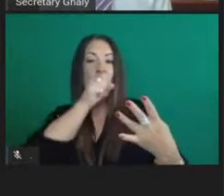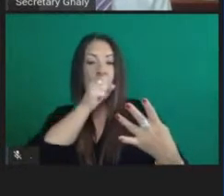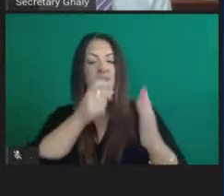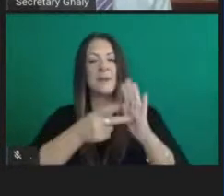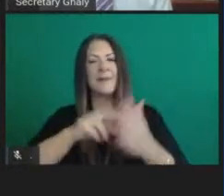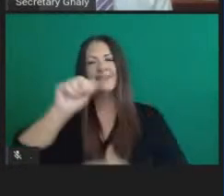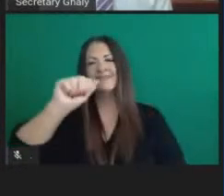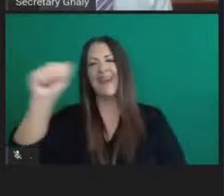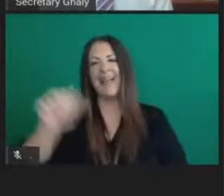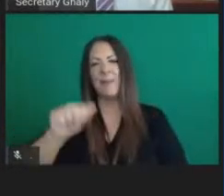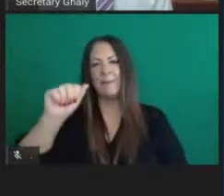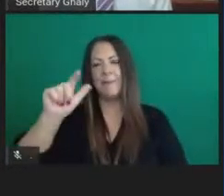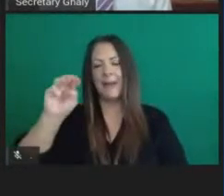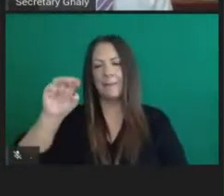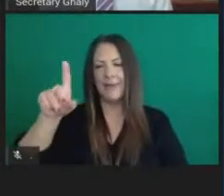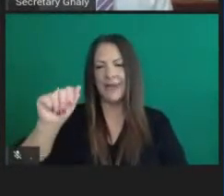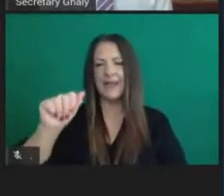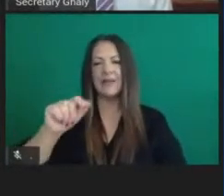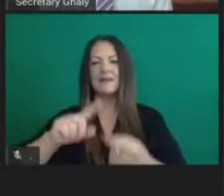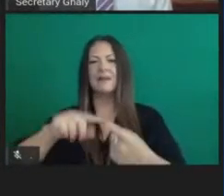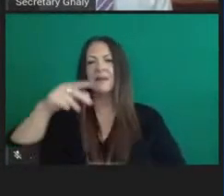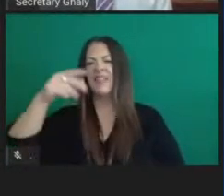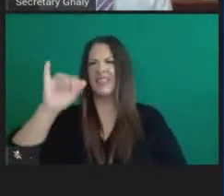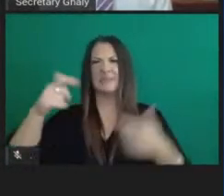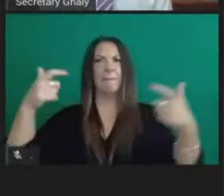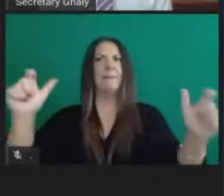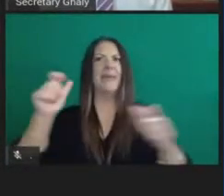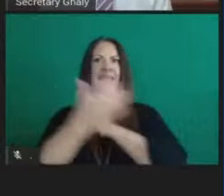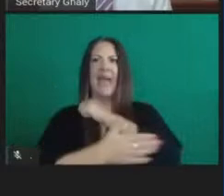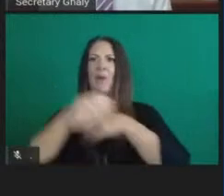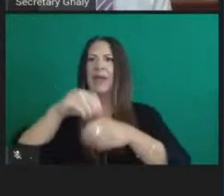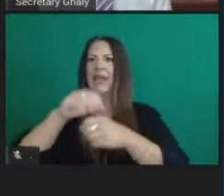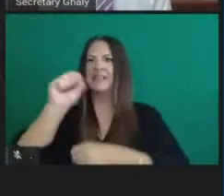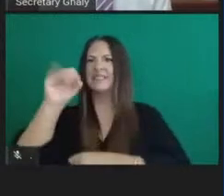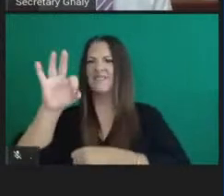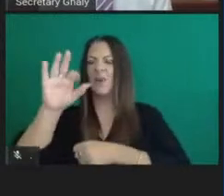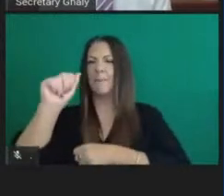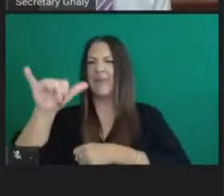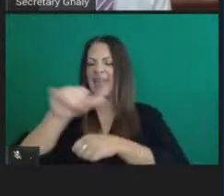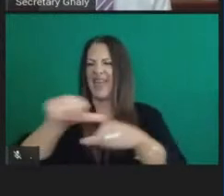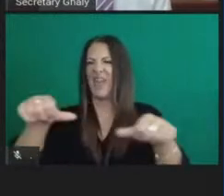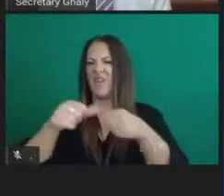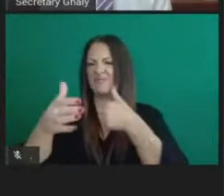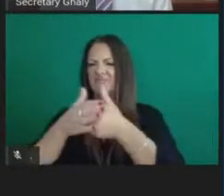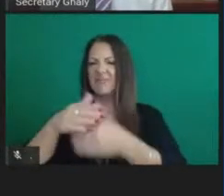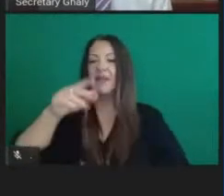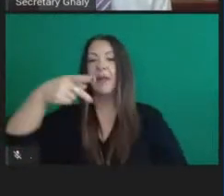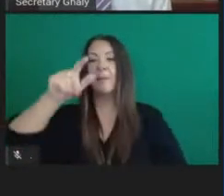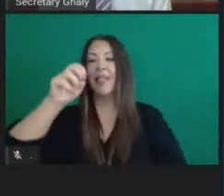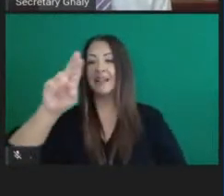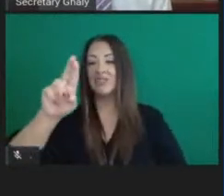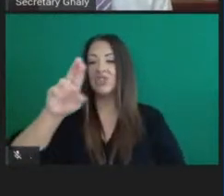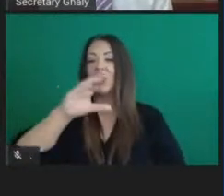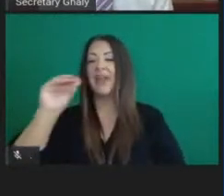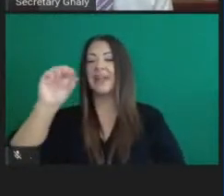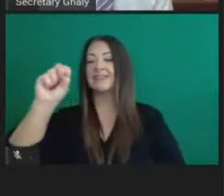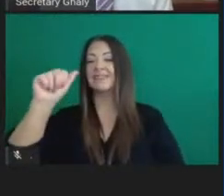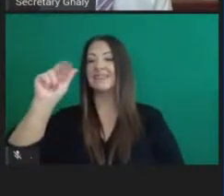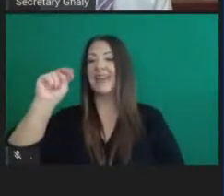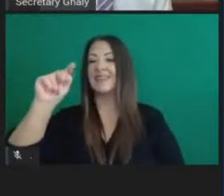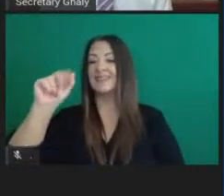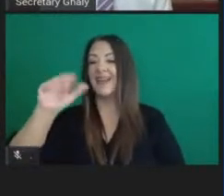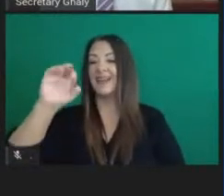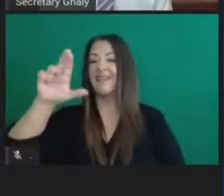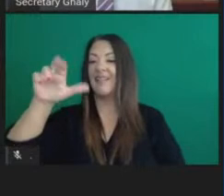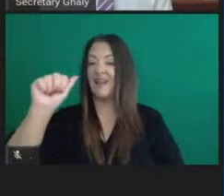Clara. So 2 larger Bay Area counties. And then Sierra County moving into yellow. I'll remind you that last week